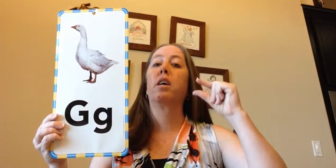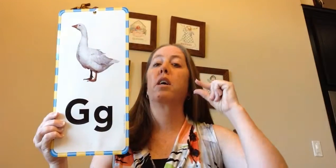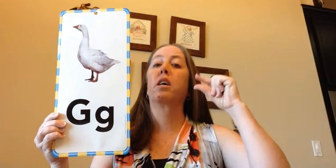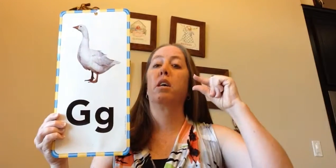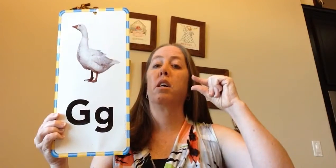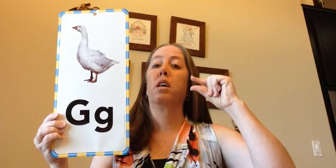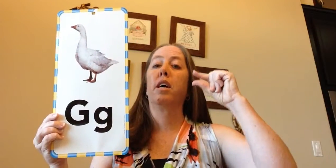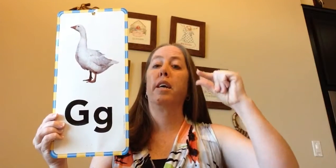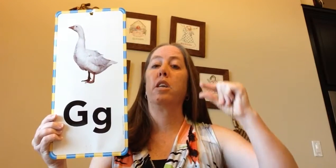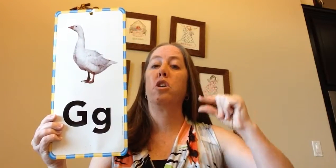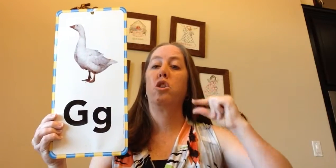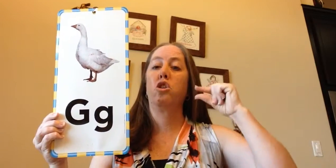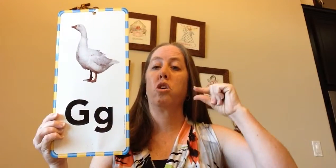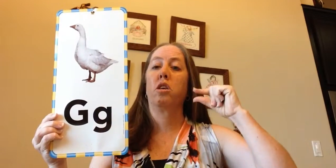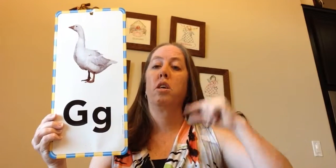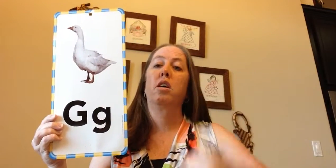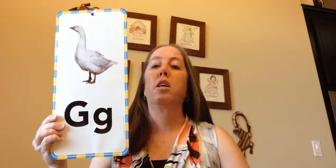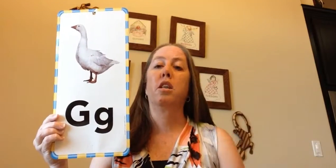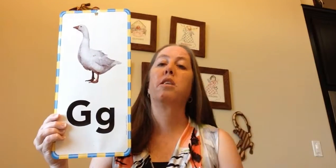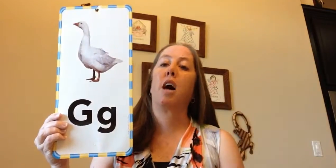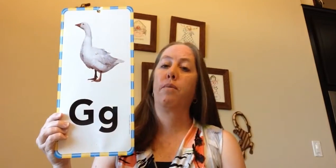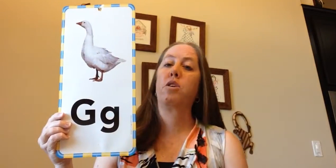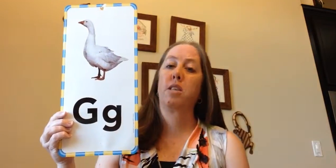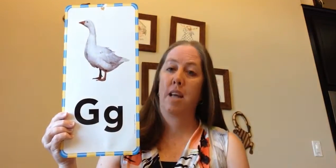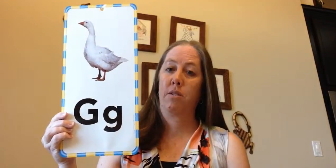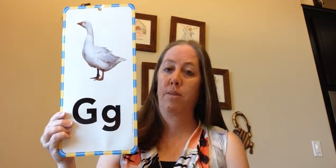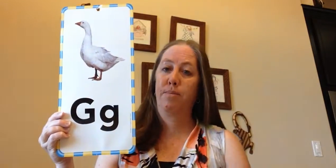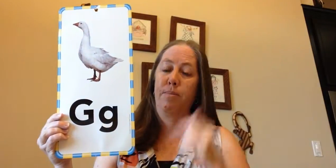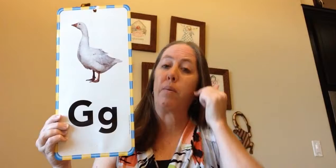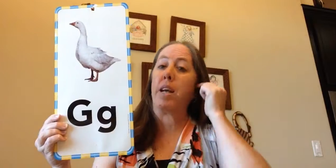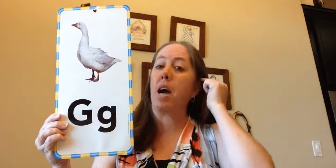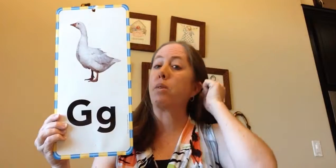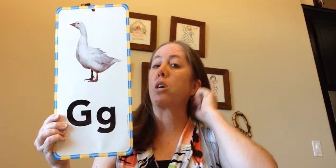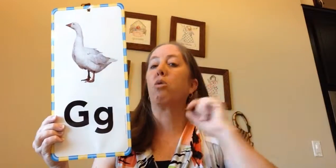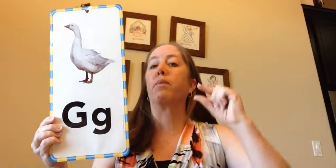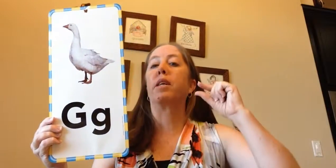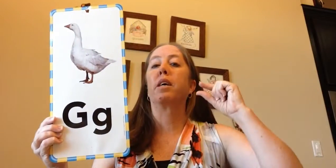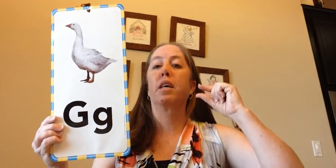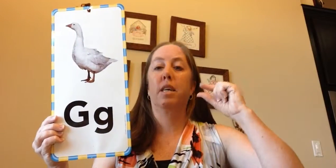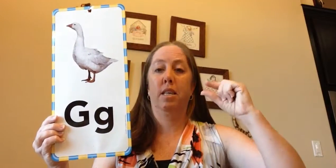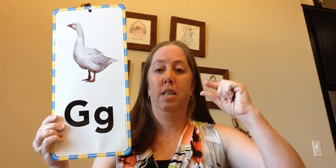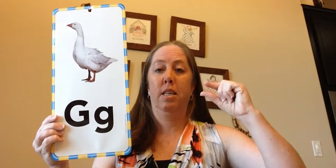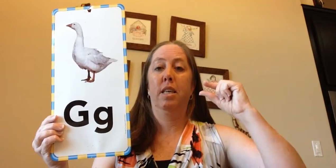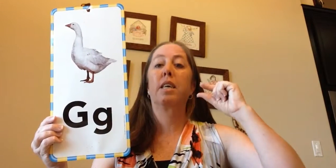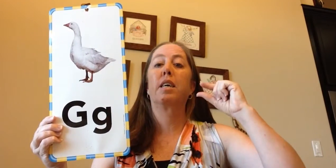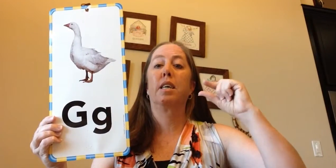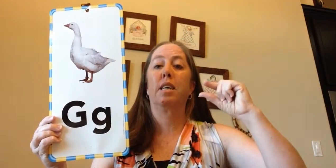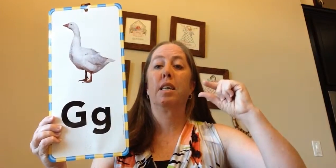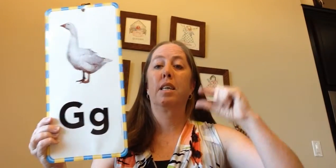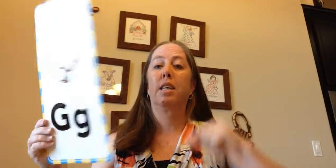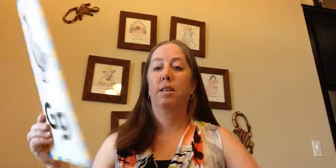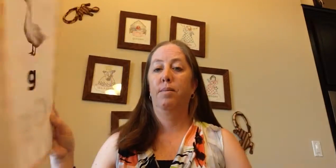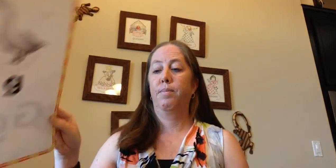G and G, the soft G sound. But right now, we're just going with G. G.